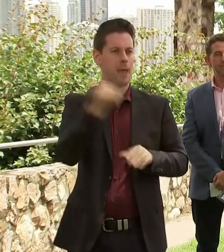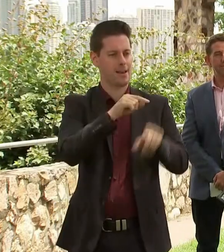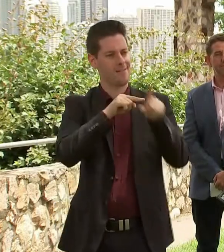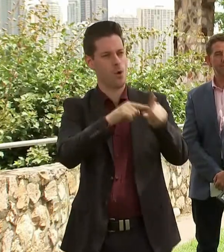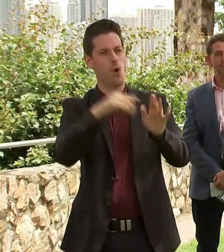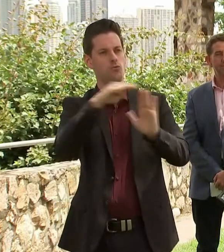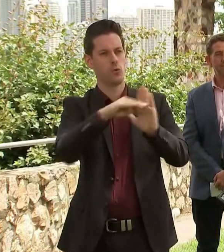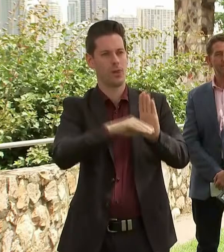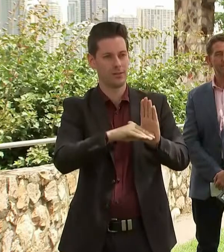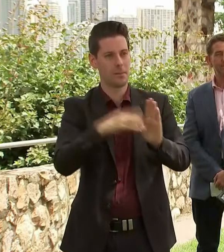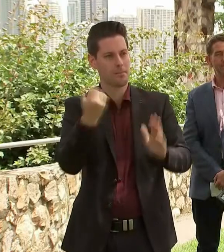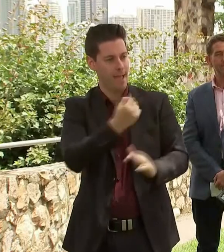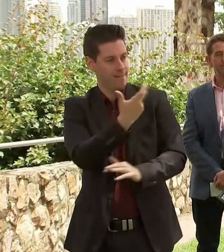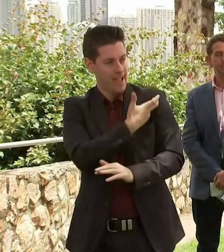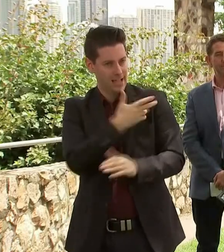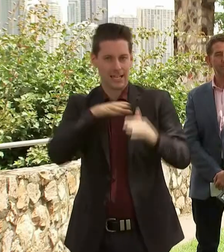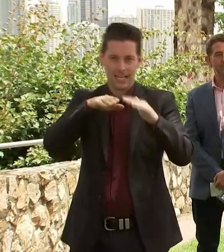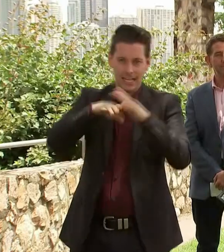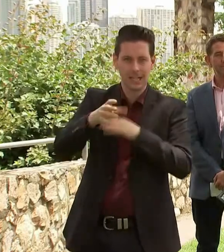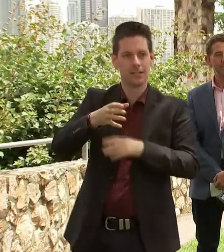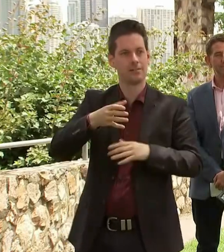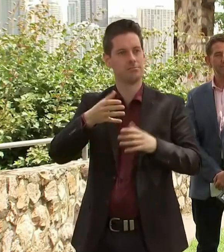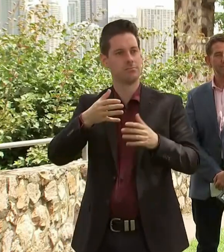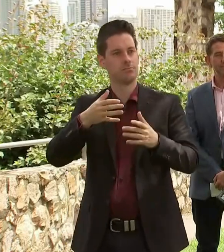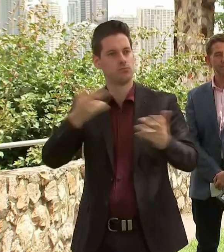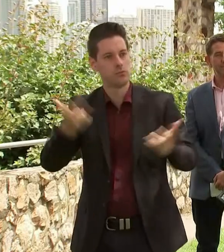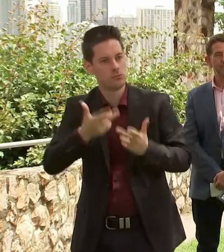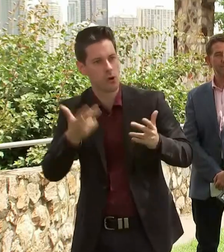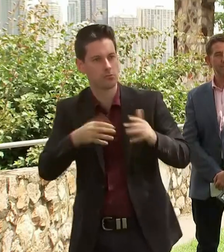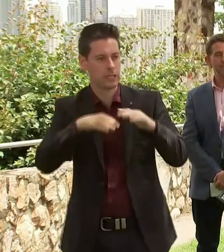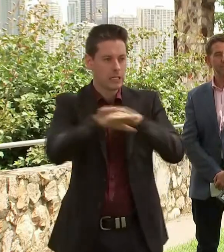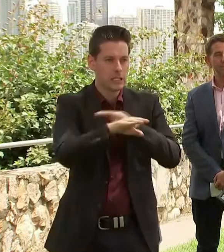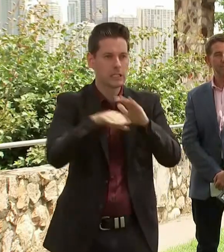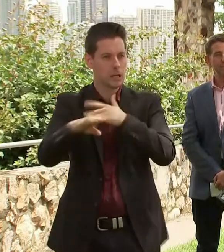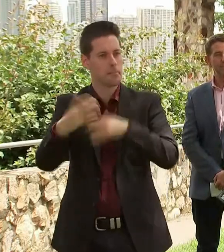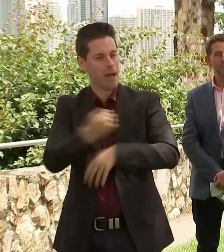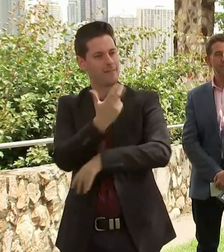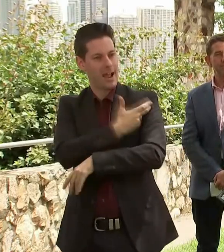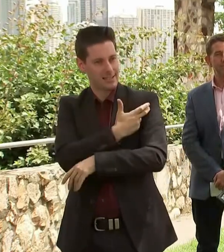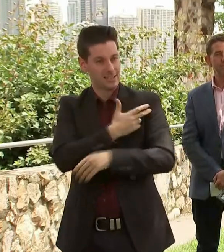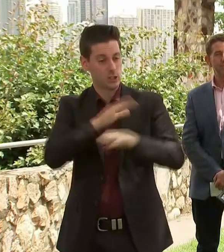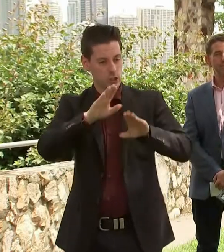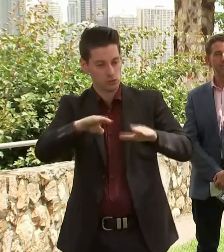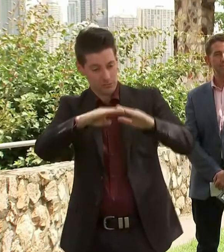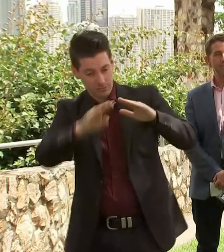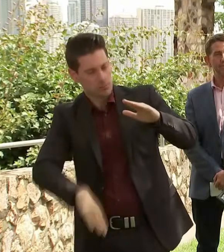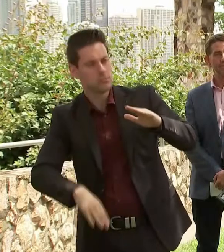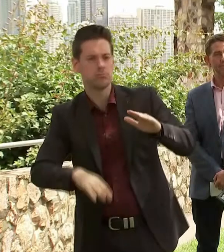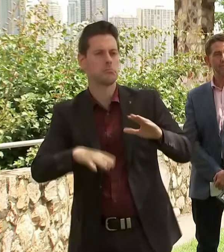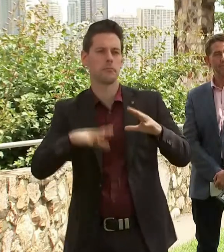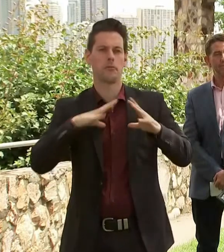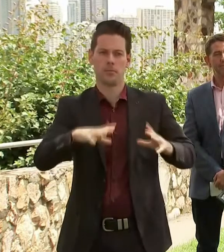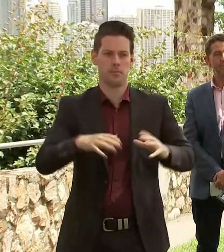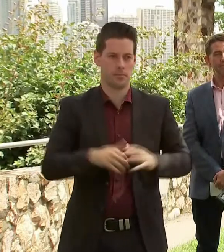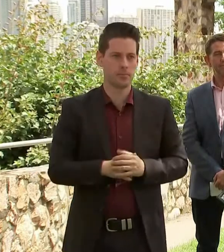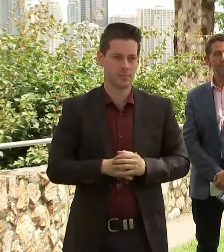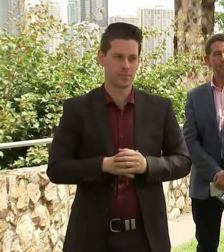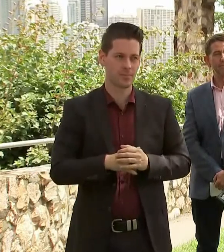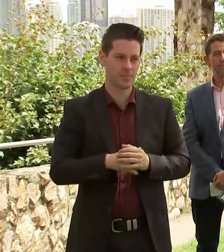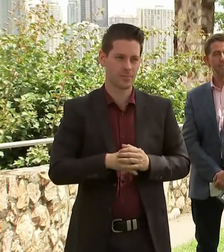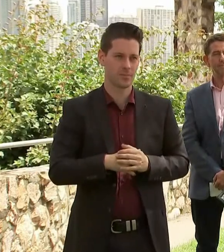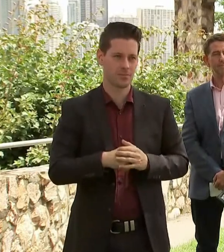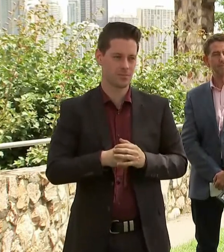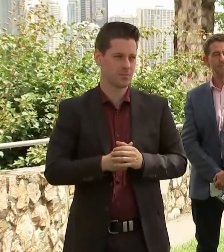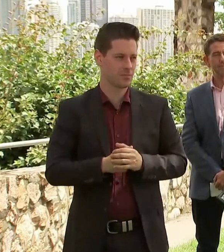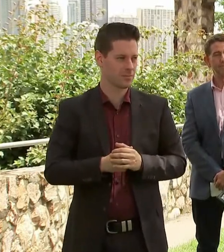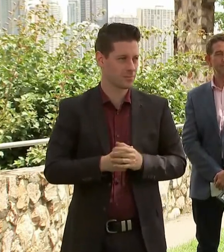the age eligibility is a relatively recent thing, and the vaccination program has predominantly focused on 16 years and